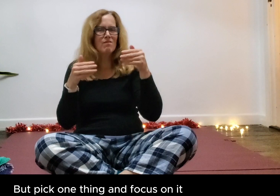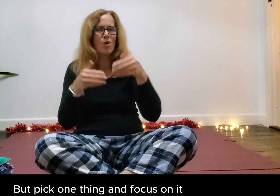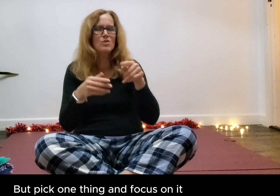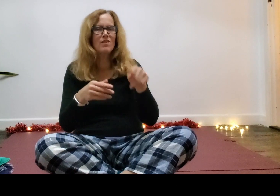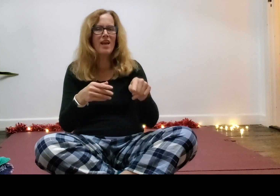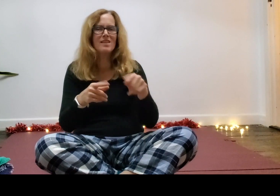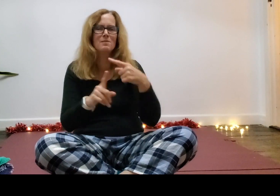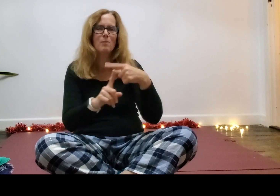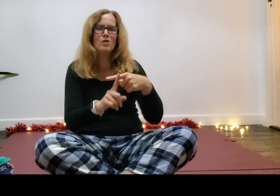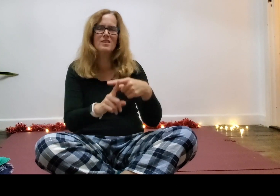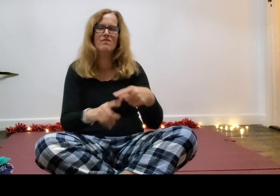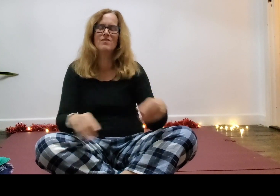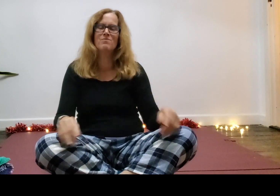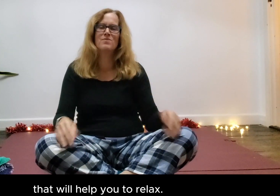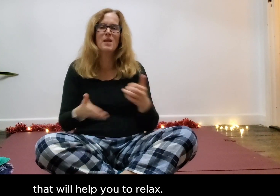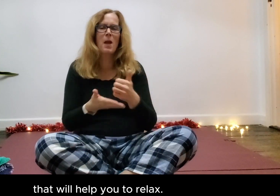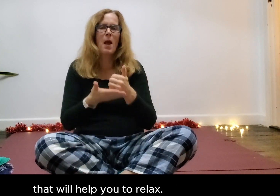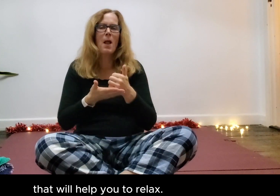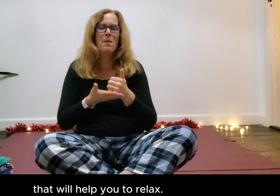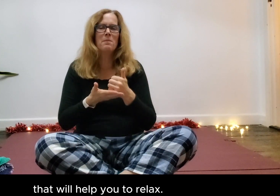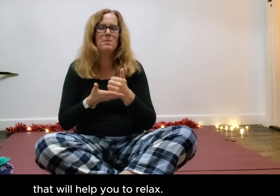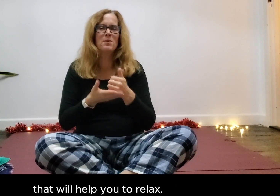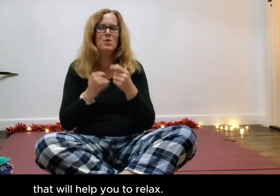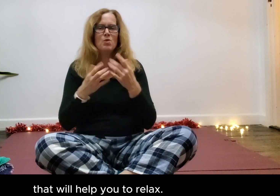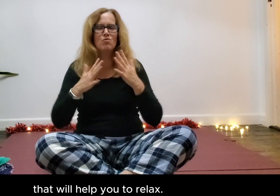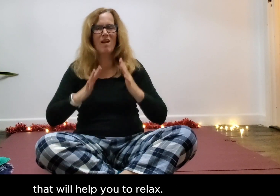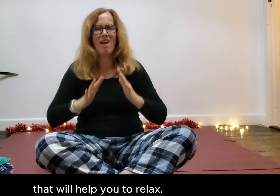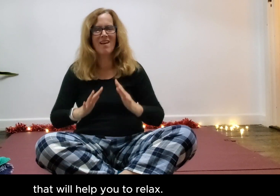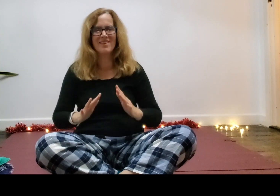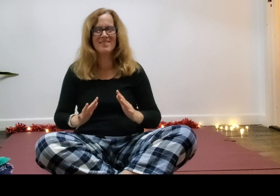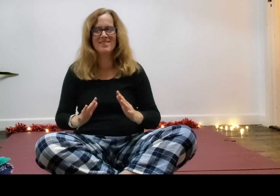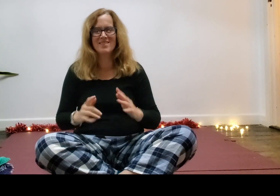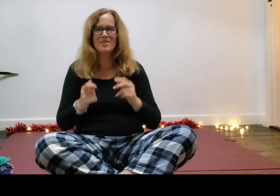it. That will help you to relax.